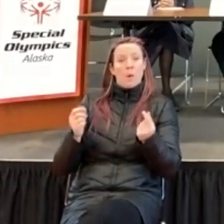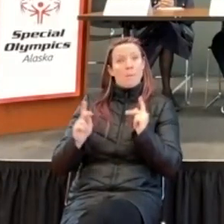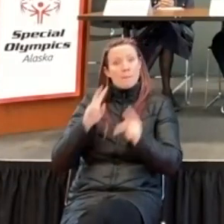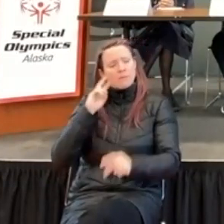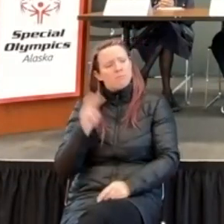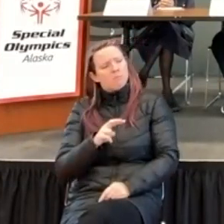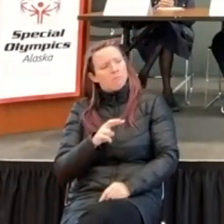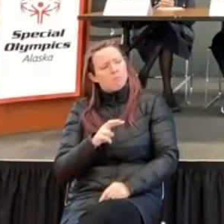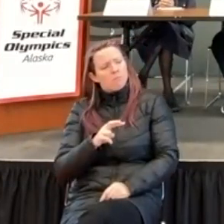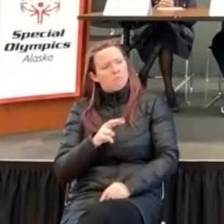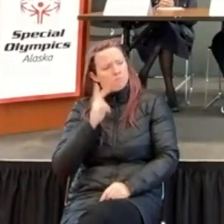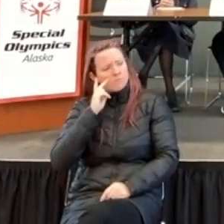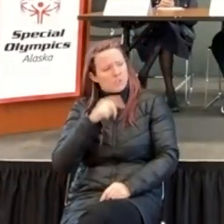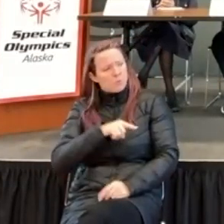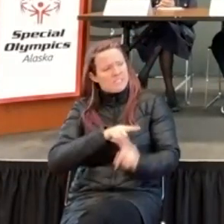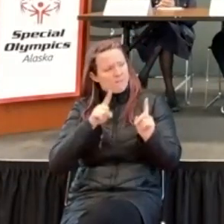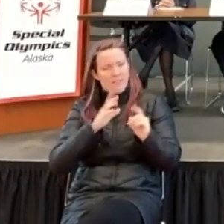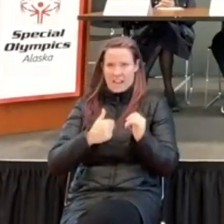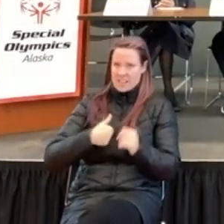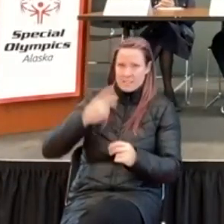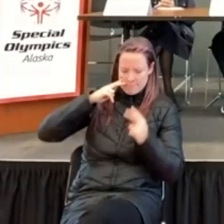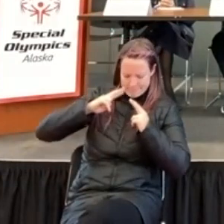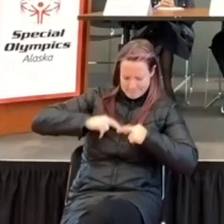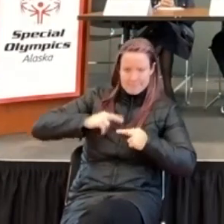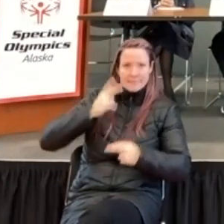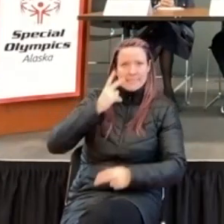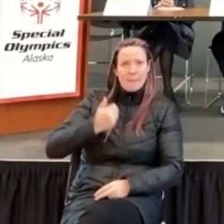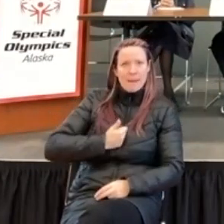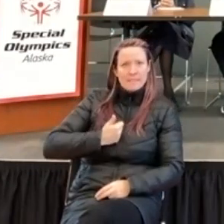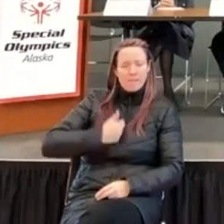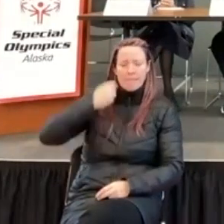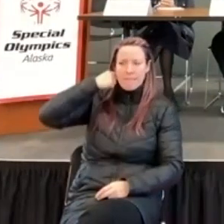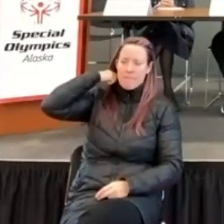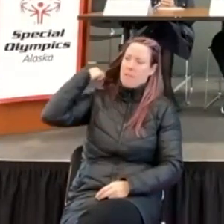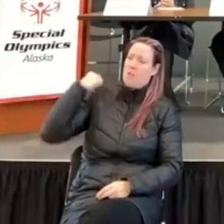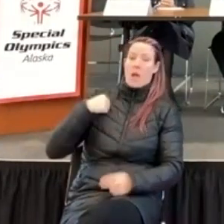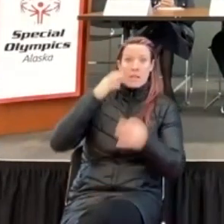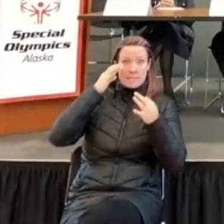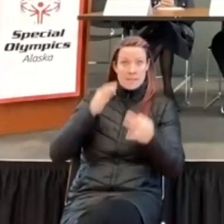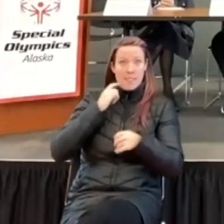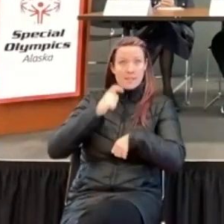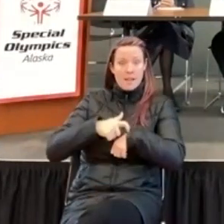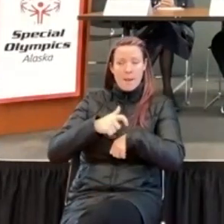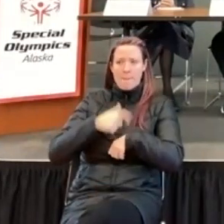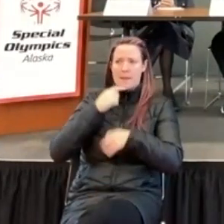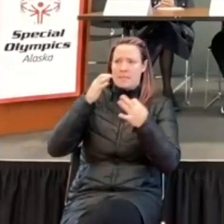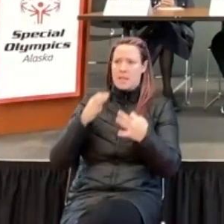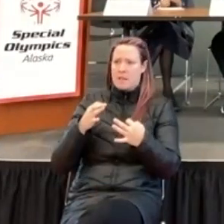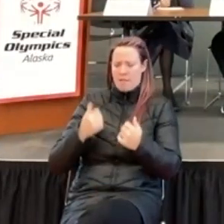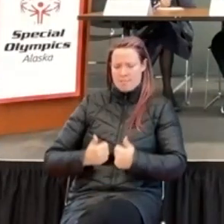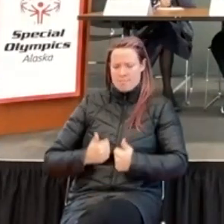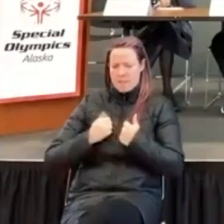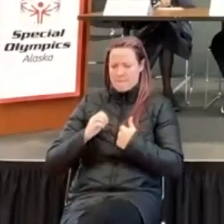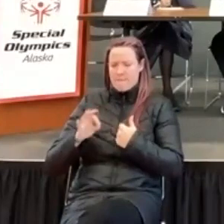me differently than I saw myself, and decided that I should consider a life of